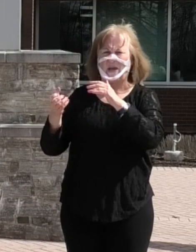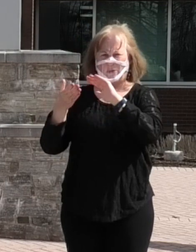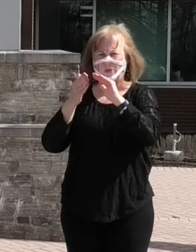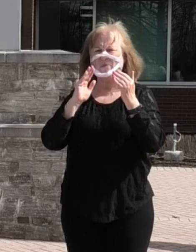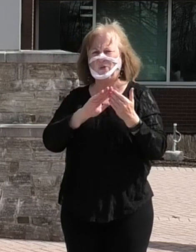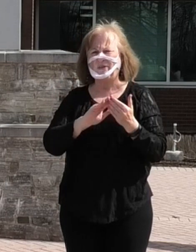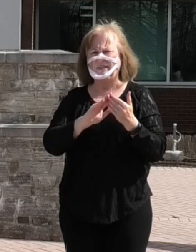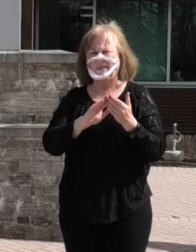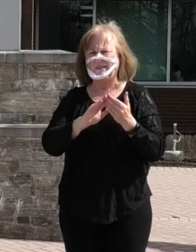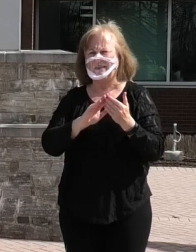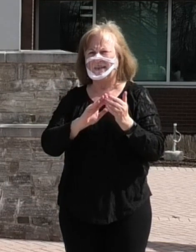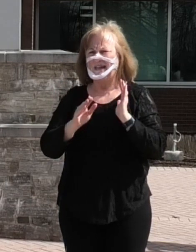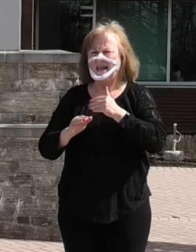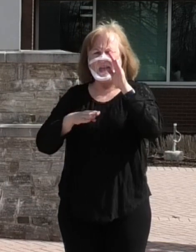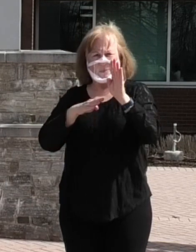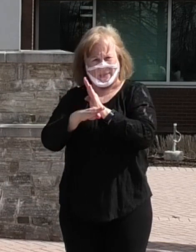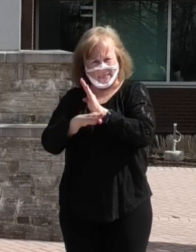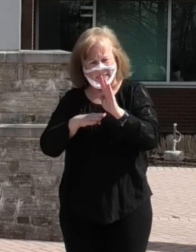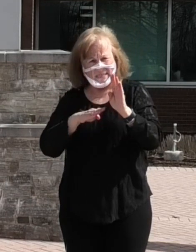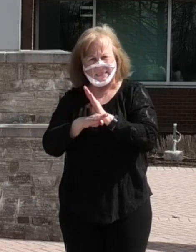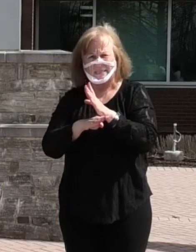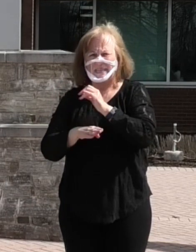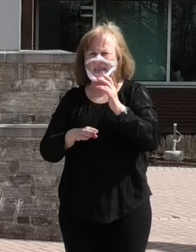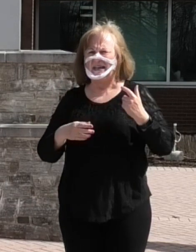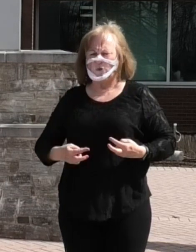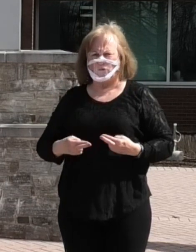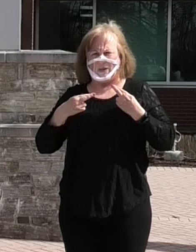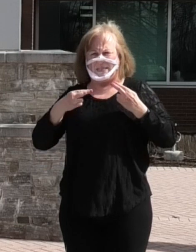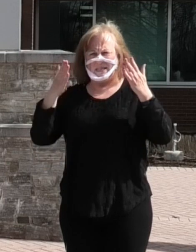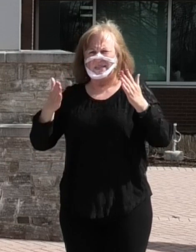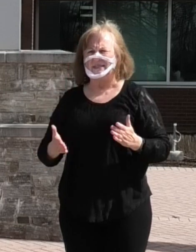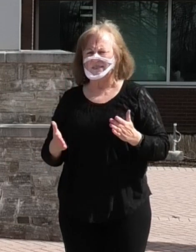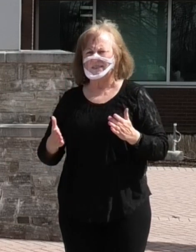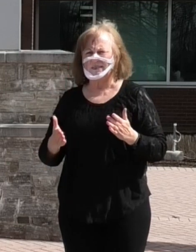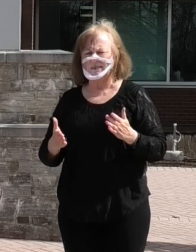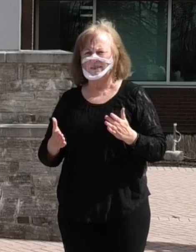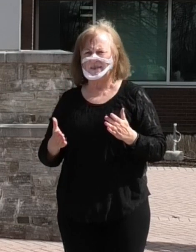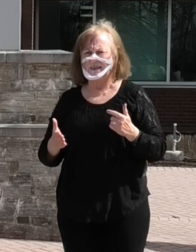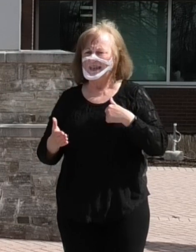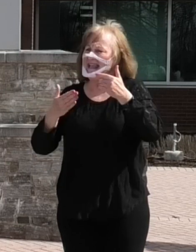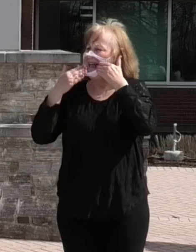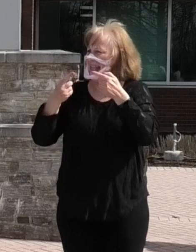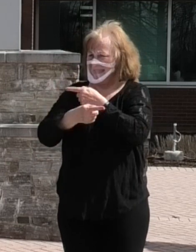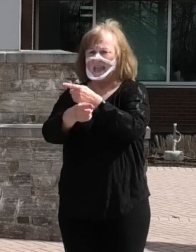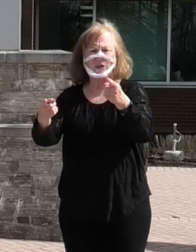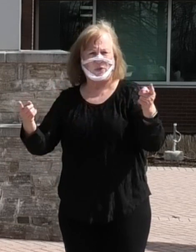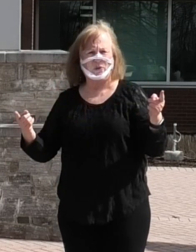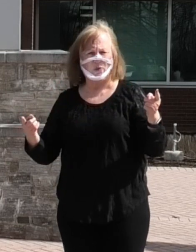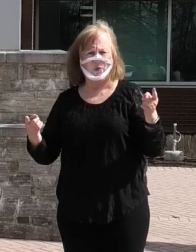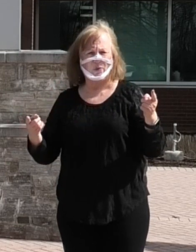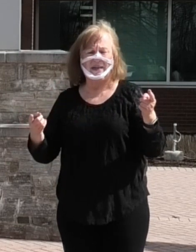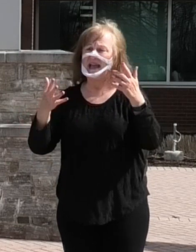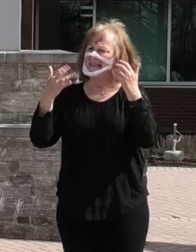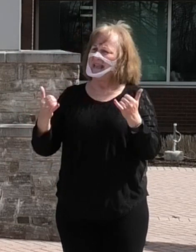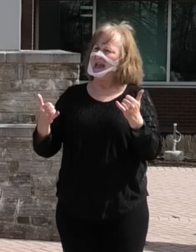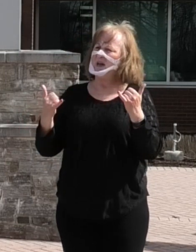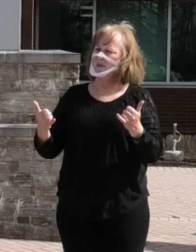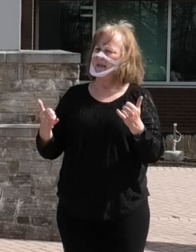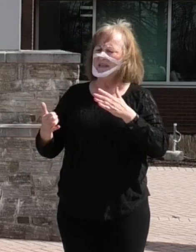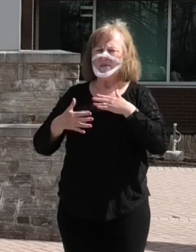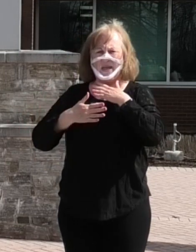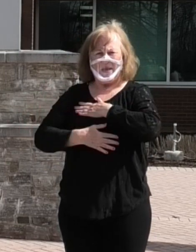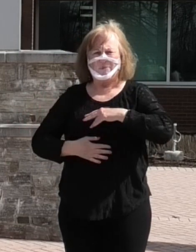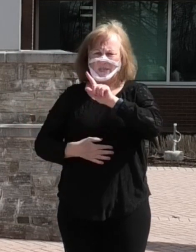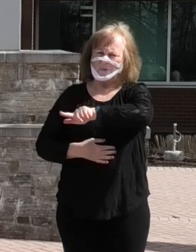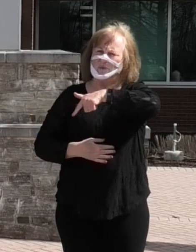community, our businesses, and our residents. And I thank you. And now, it's my